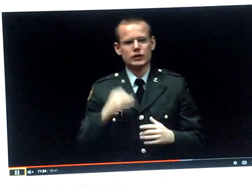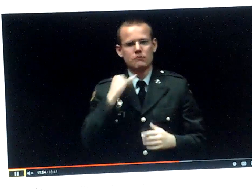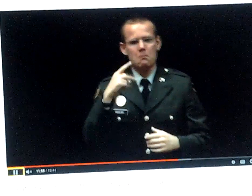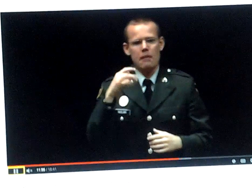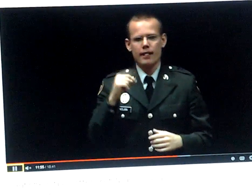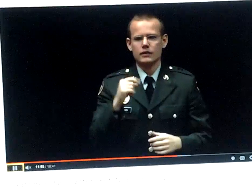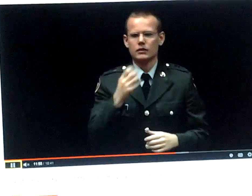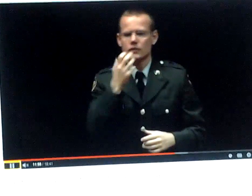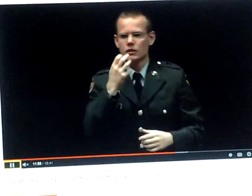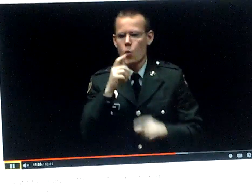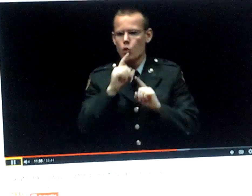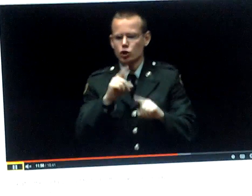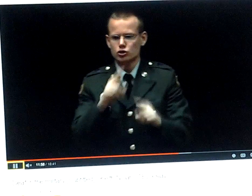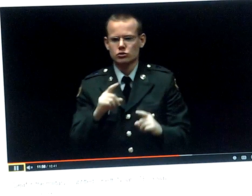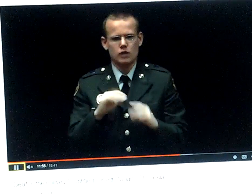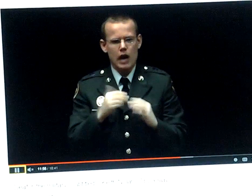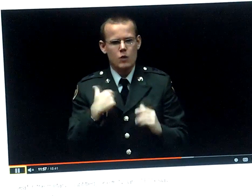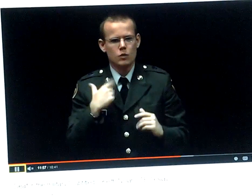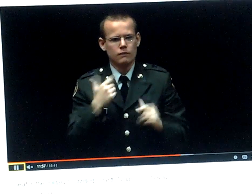It told me I can get on the helicopter.